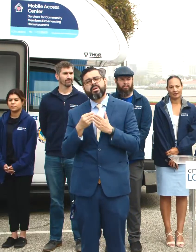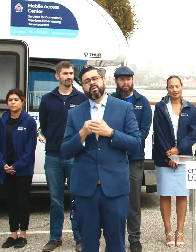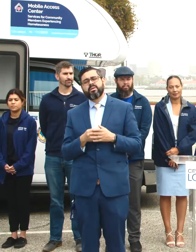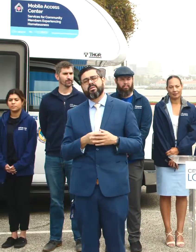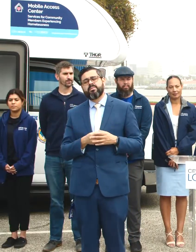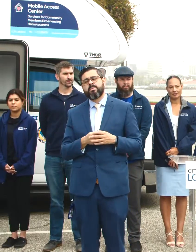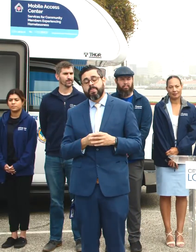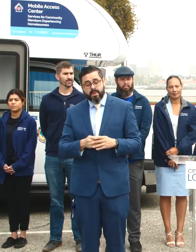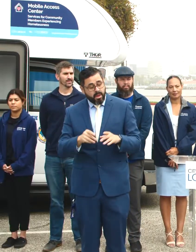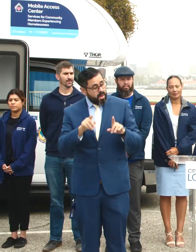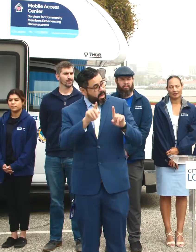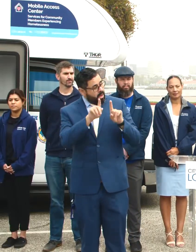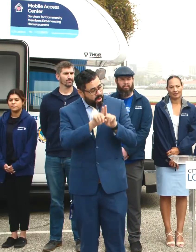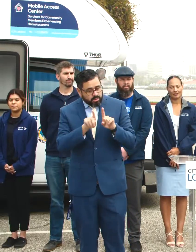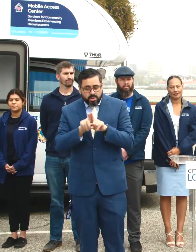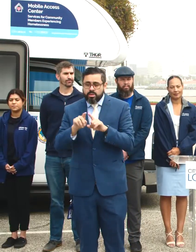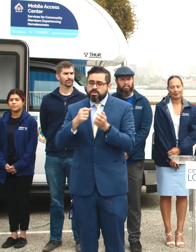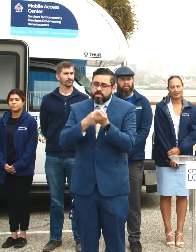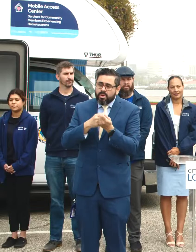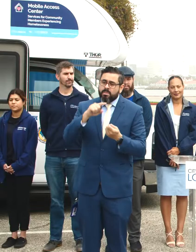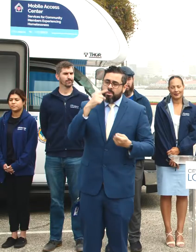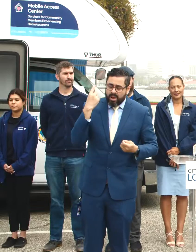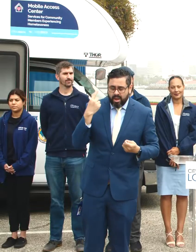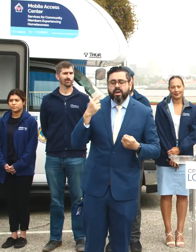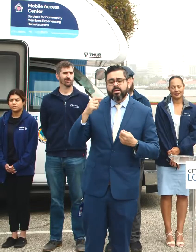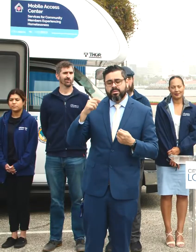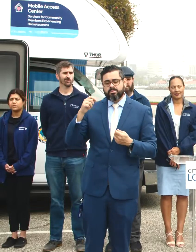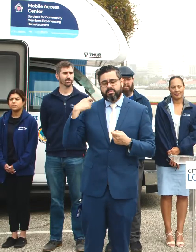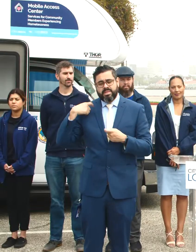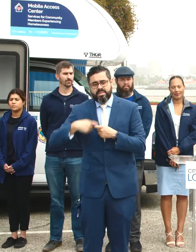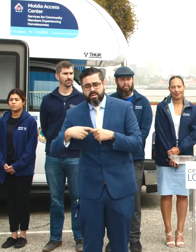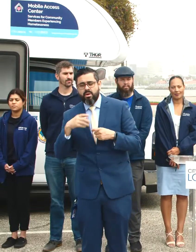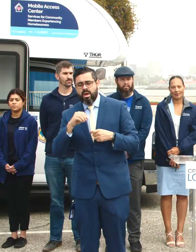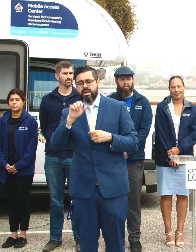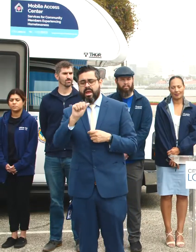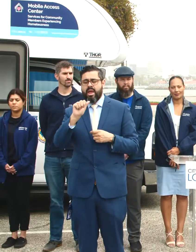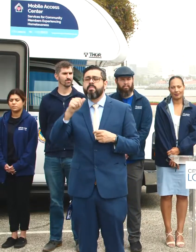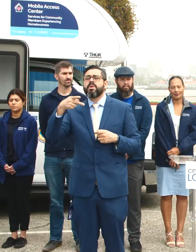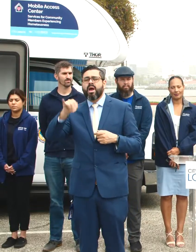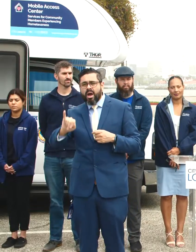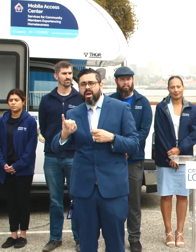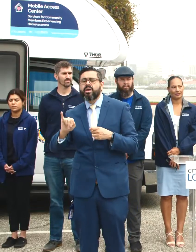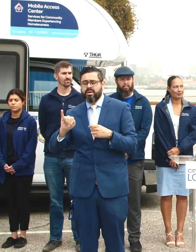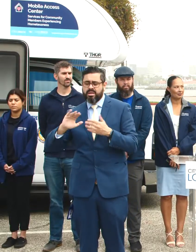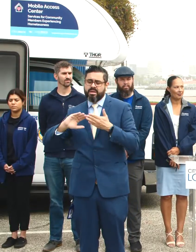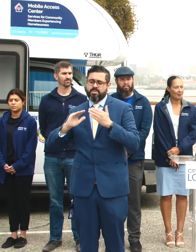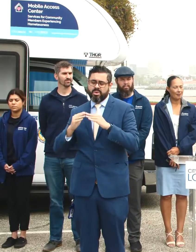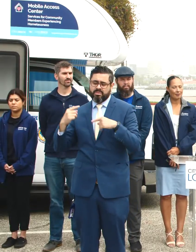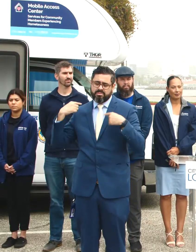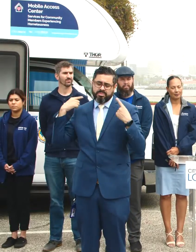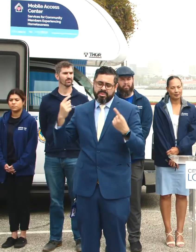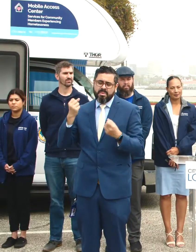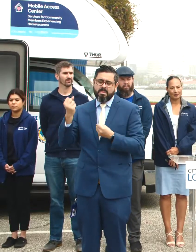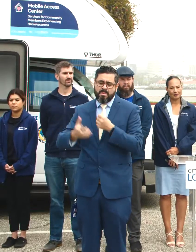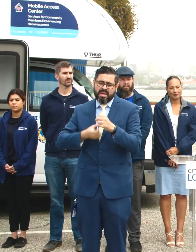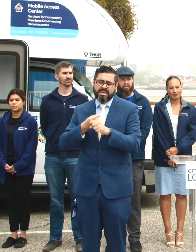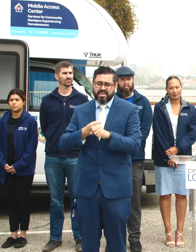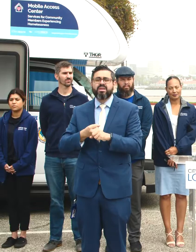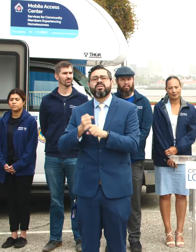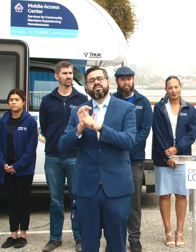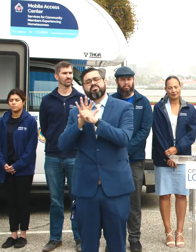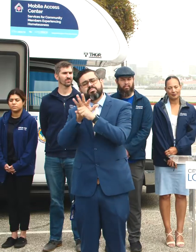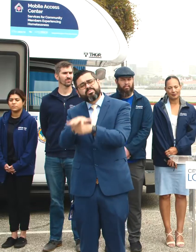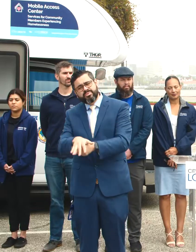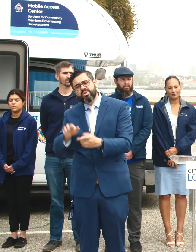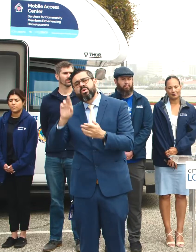It also looks like support for our Black, Latino, and AAPI communities to address issues brought forward after decades of institutional racism and